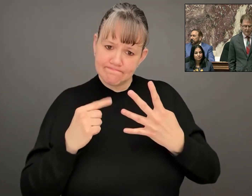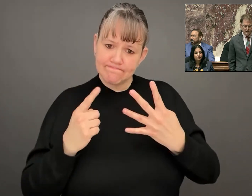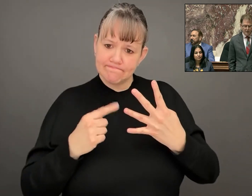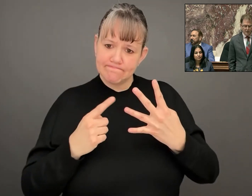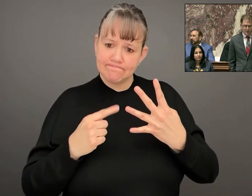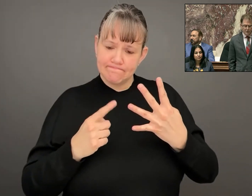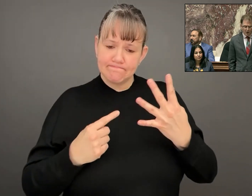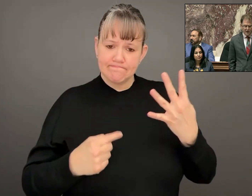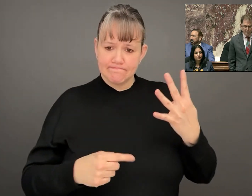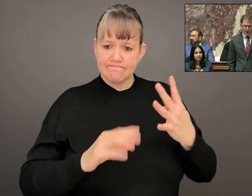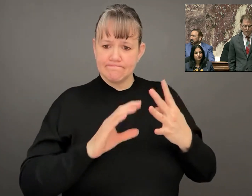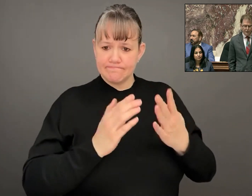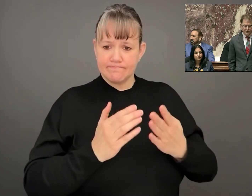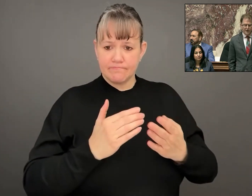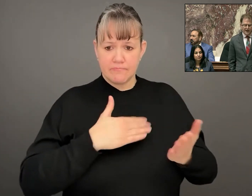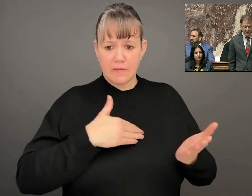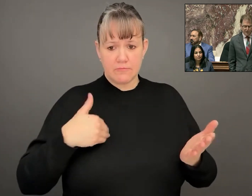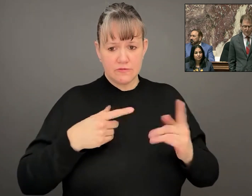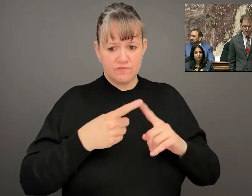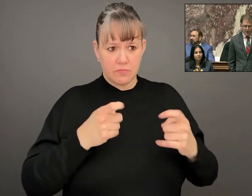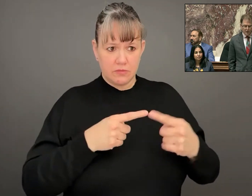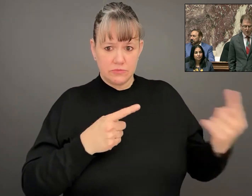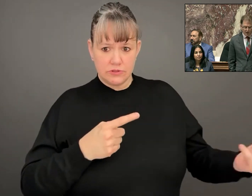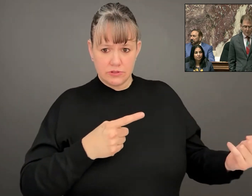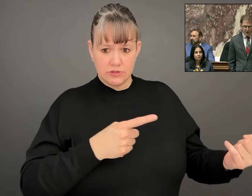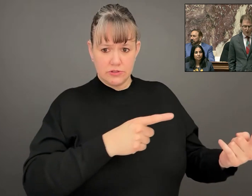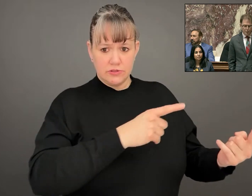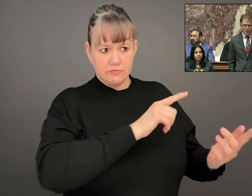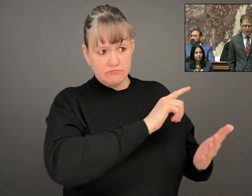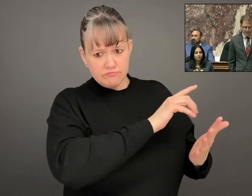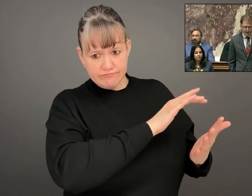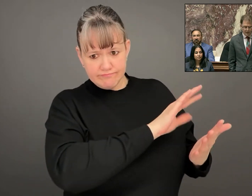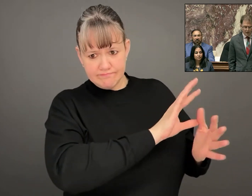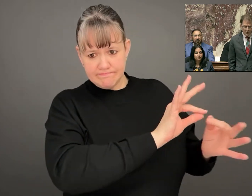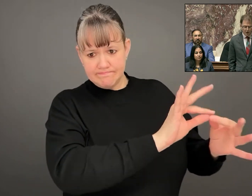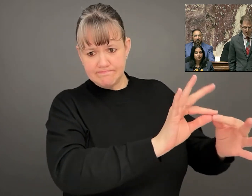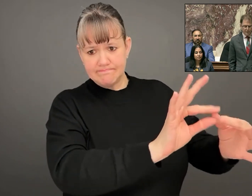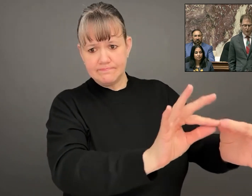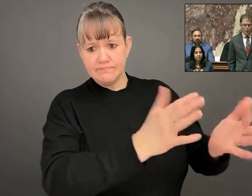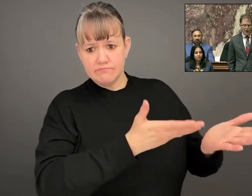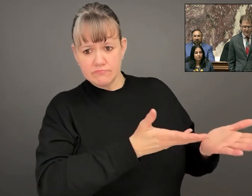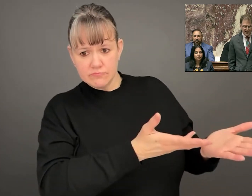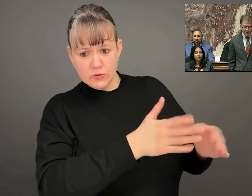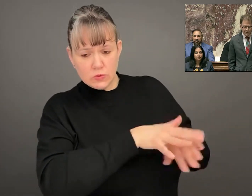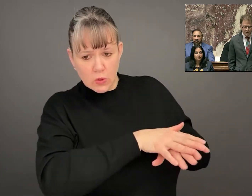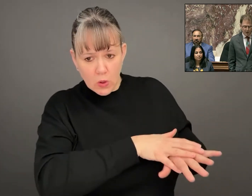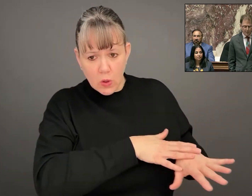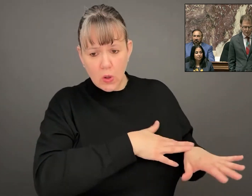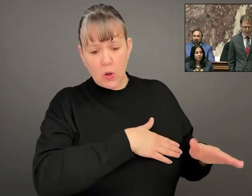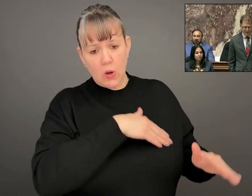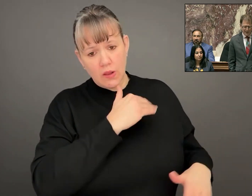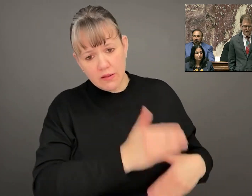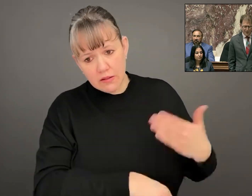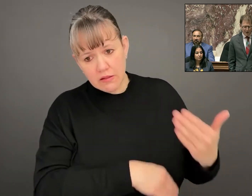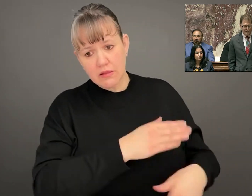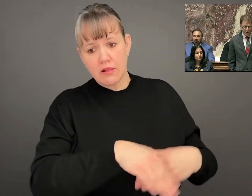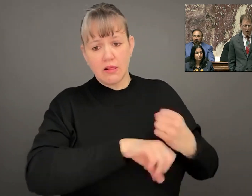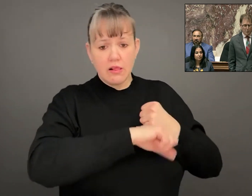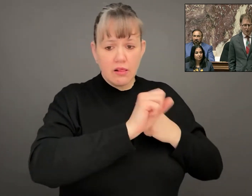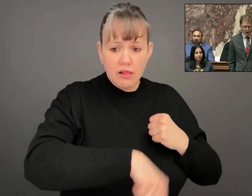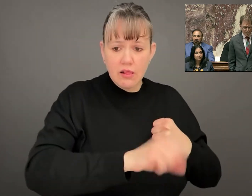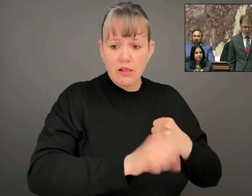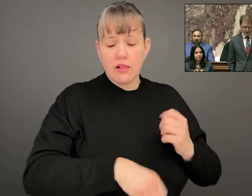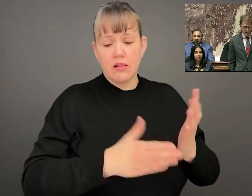side talk about delays, talk about permitting, talk about red tape, Honourable Speaker. Talk